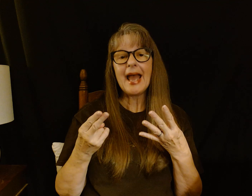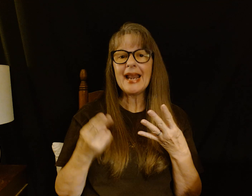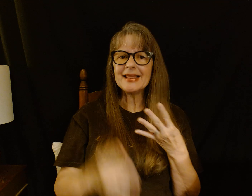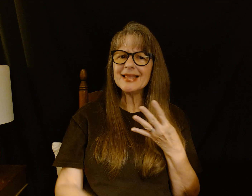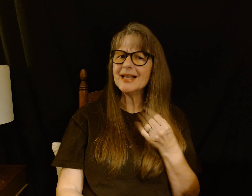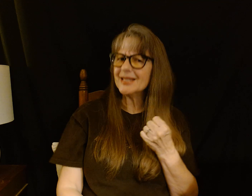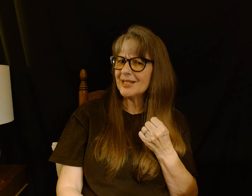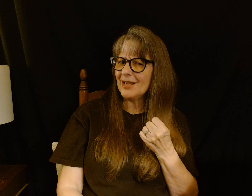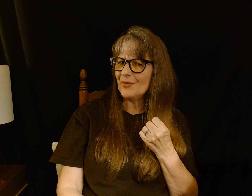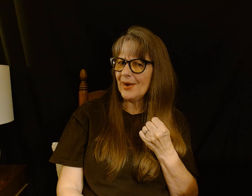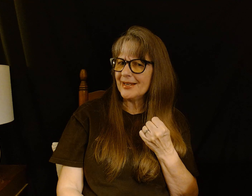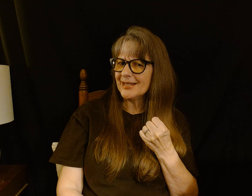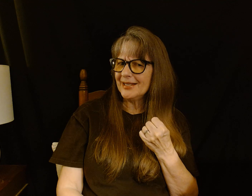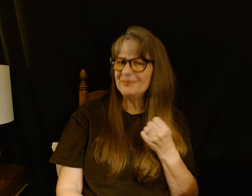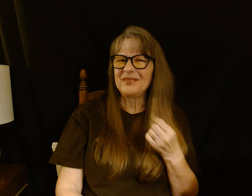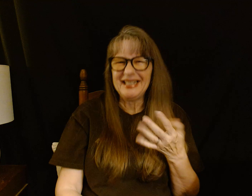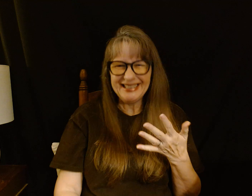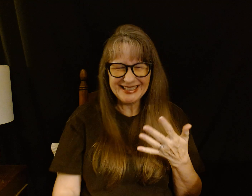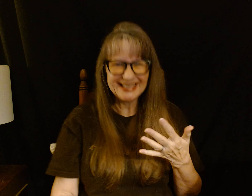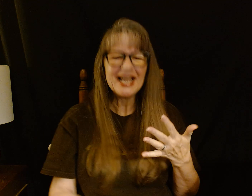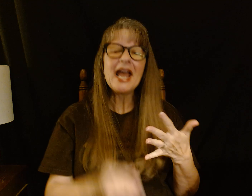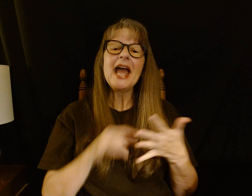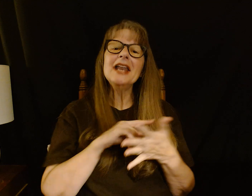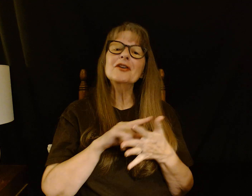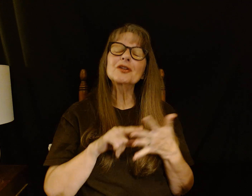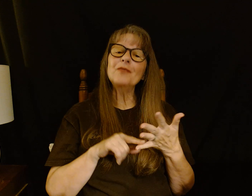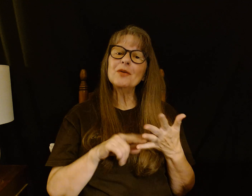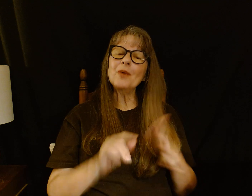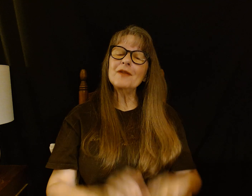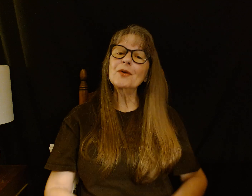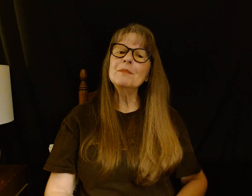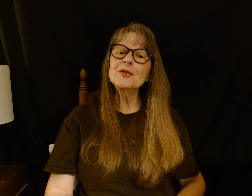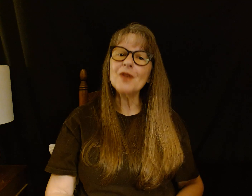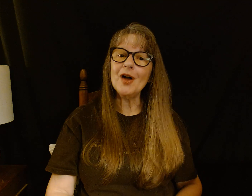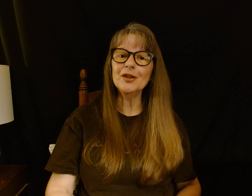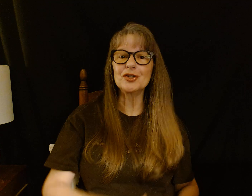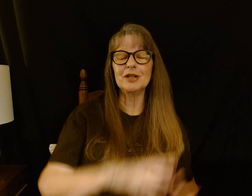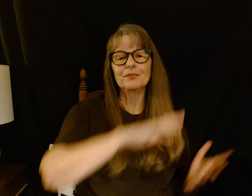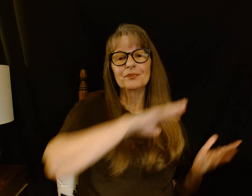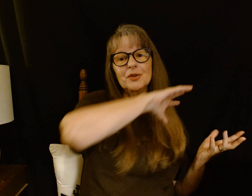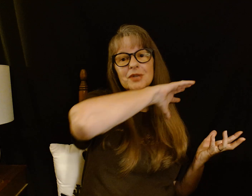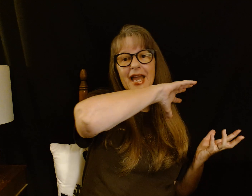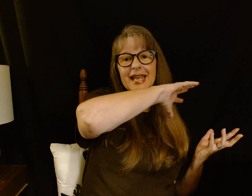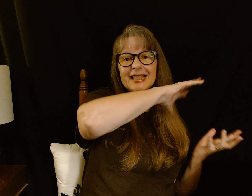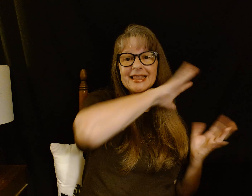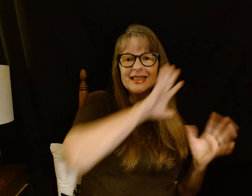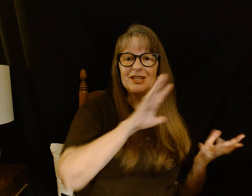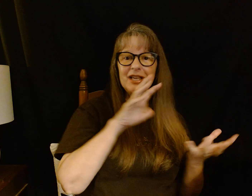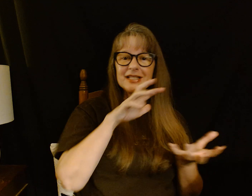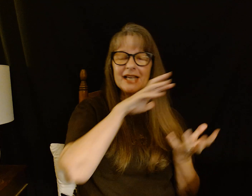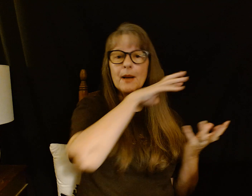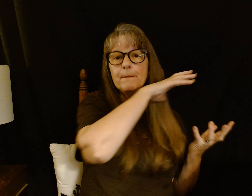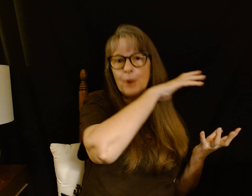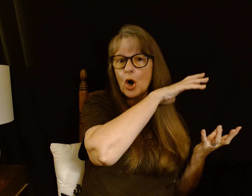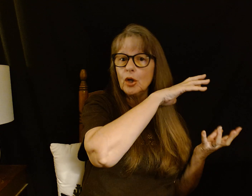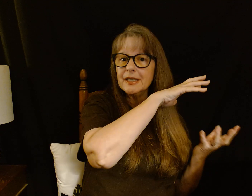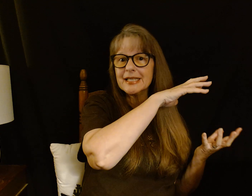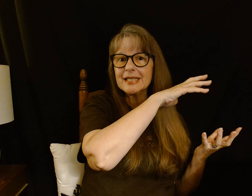I think that's a safe way, isn't it? And here's a fun way from mythology. It's like a ball in the sense that